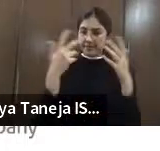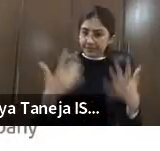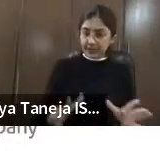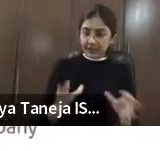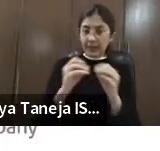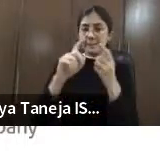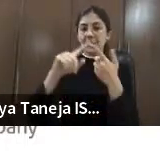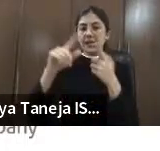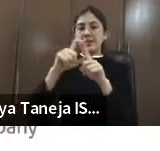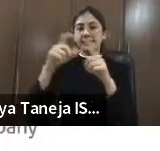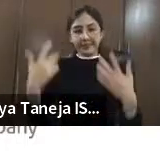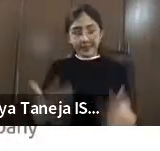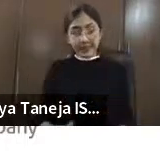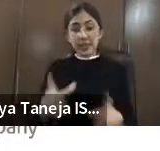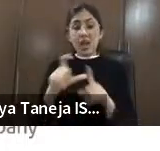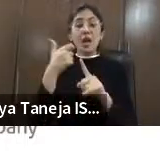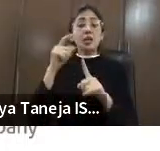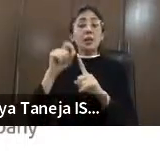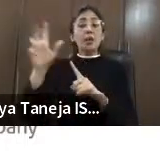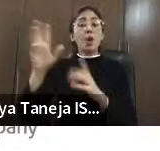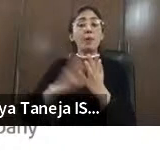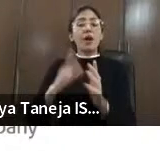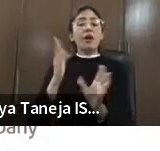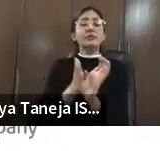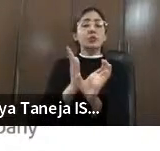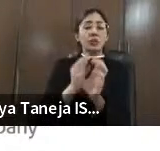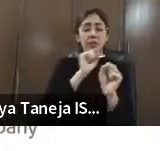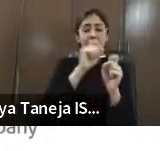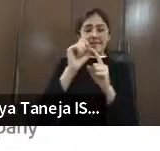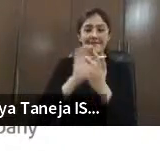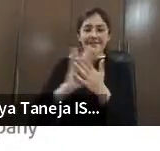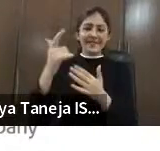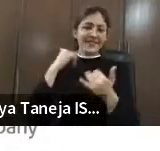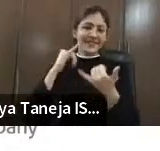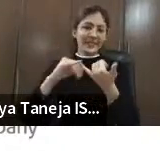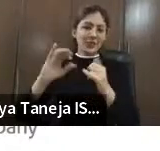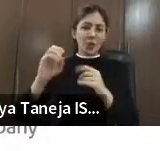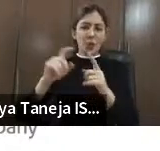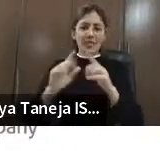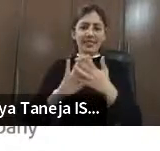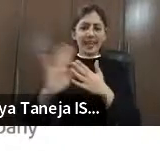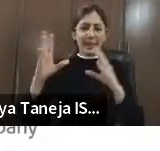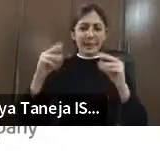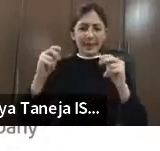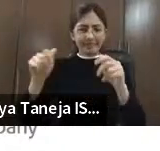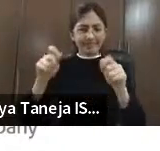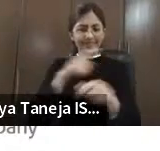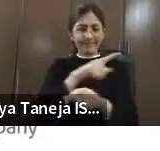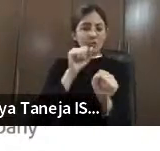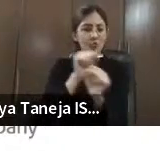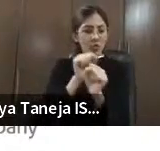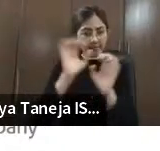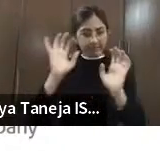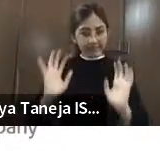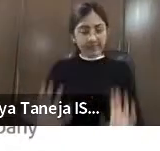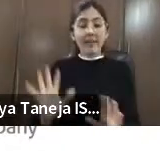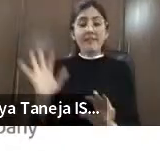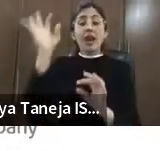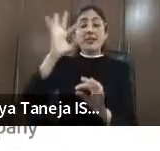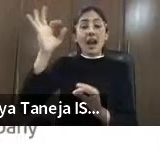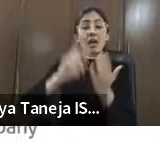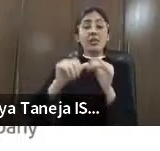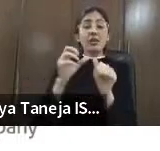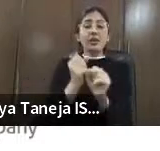in physiotherapy, Jayanti Bhai worked as a physiotherapist in Civil Hospital Himmatnagar and Gandhinagar